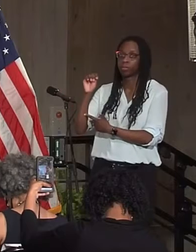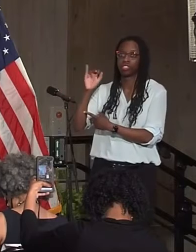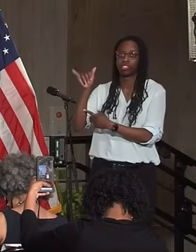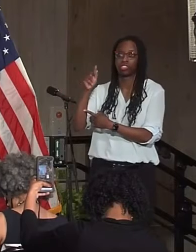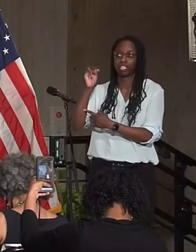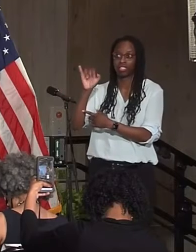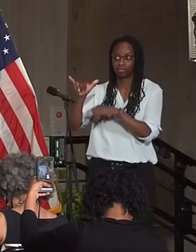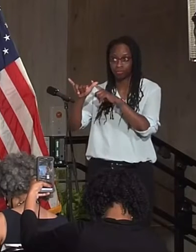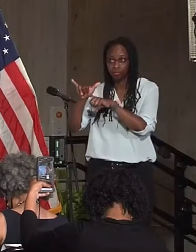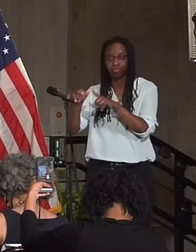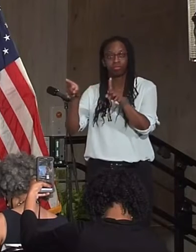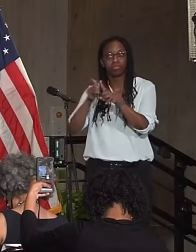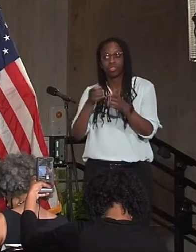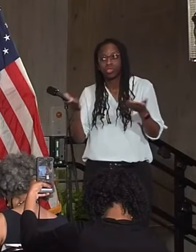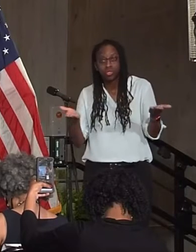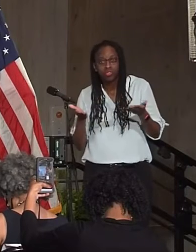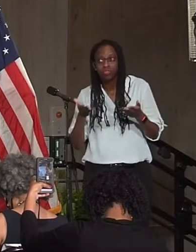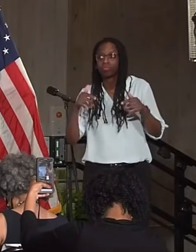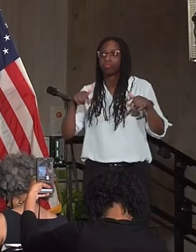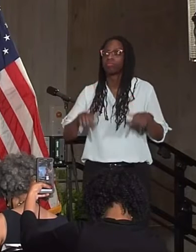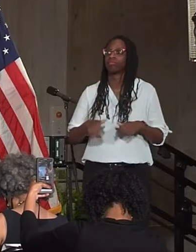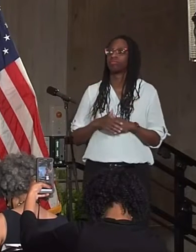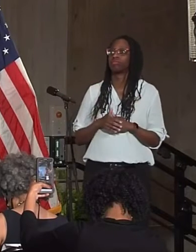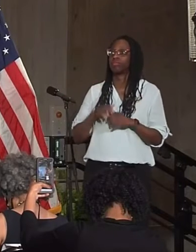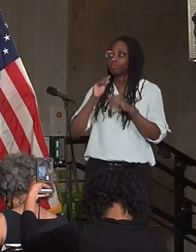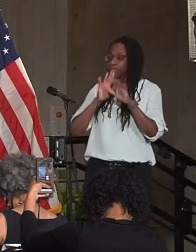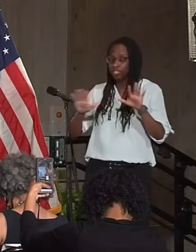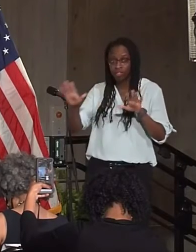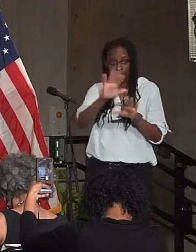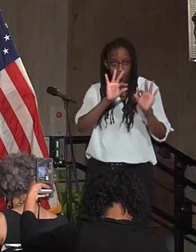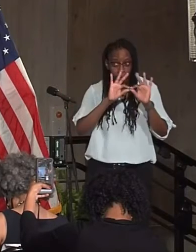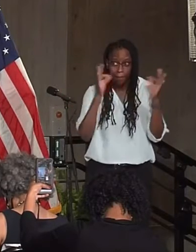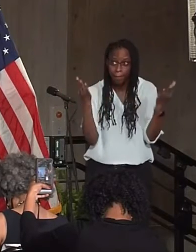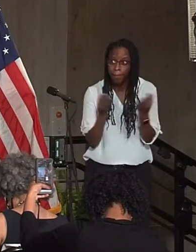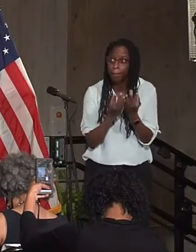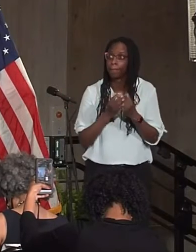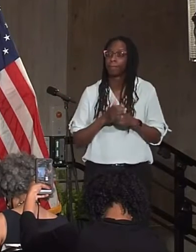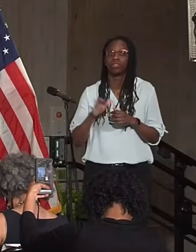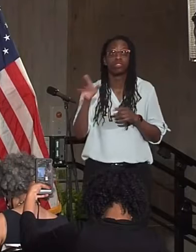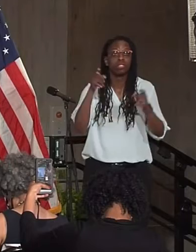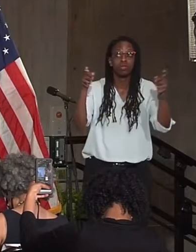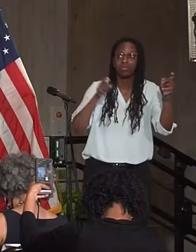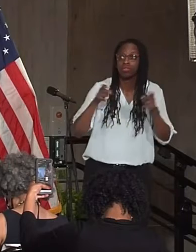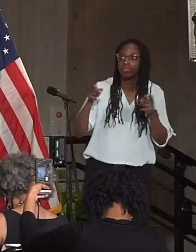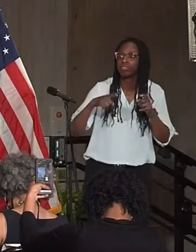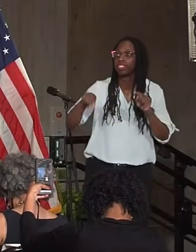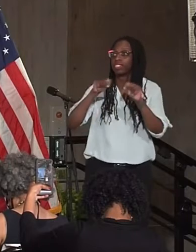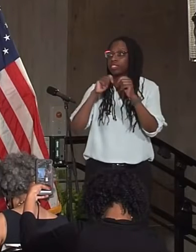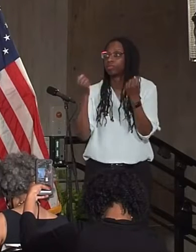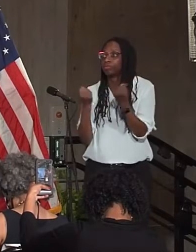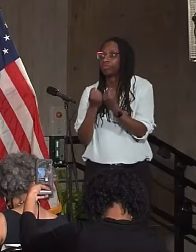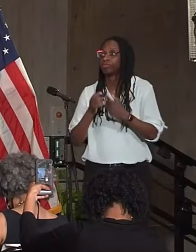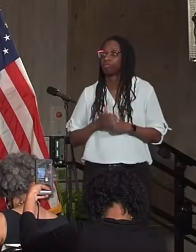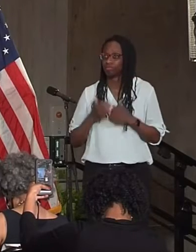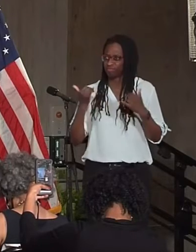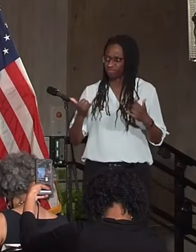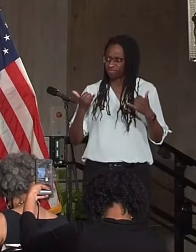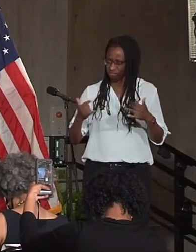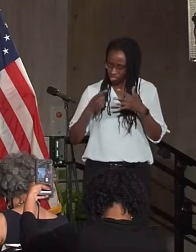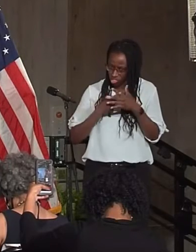her administration as she stands imprinting her footsteps into the soils of